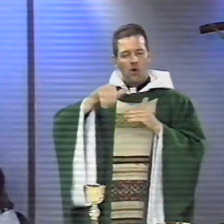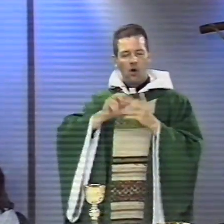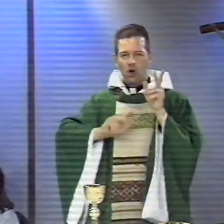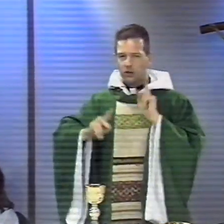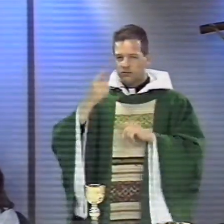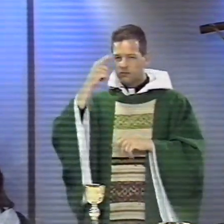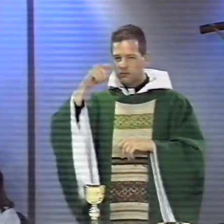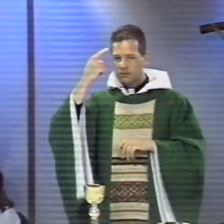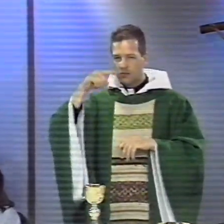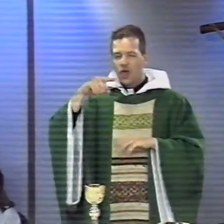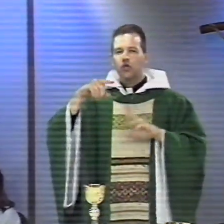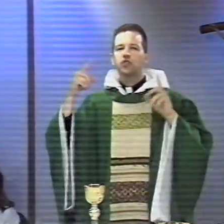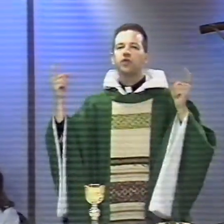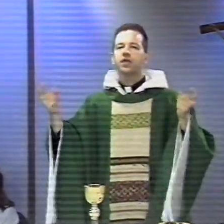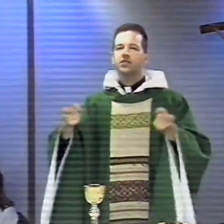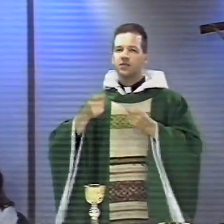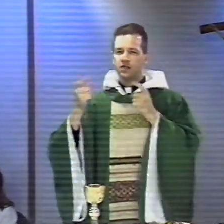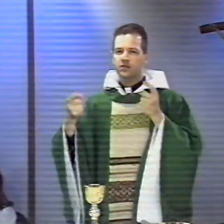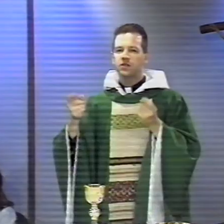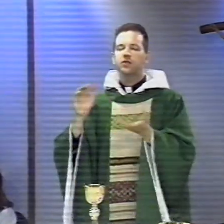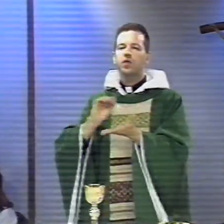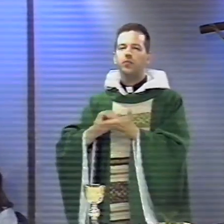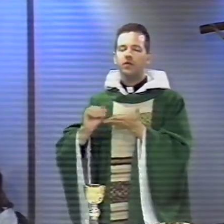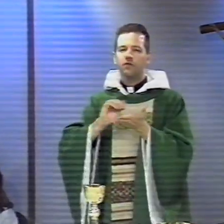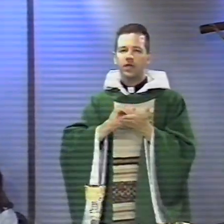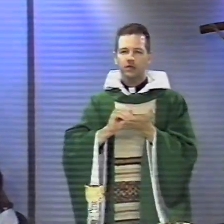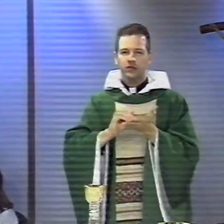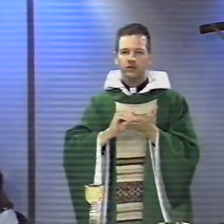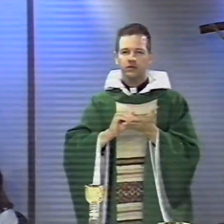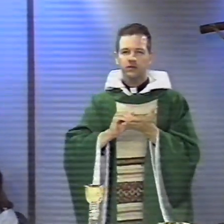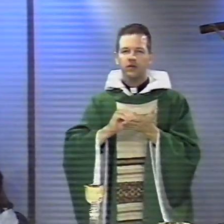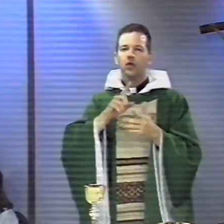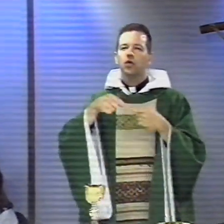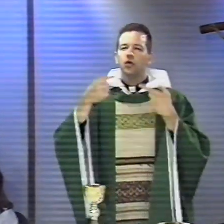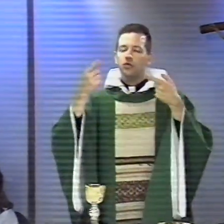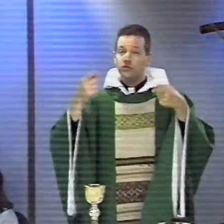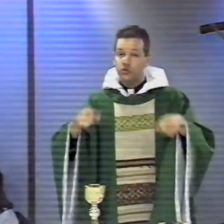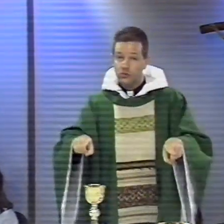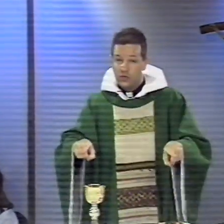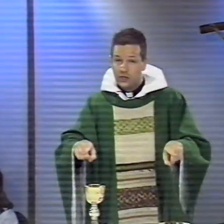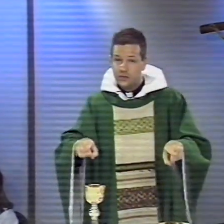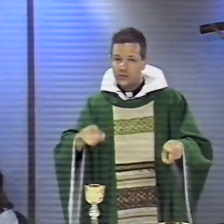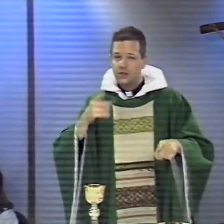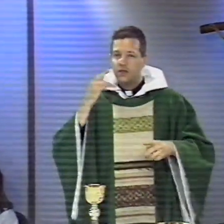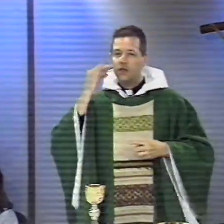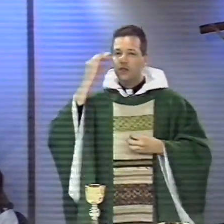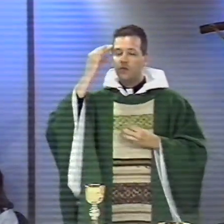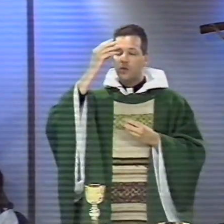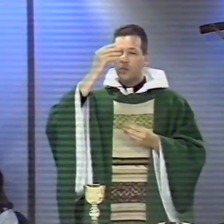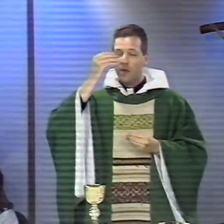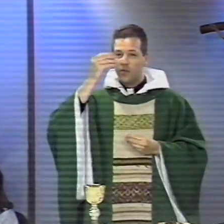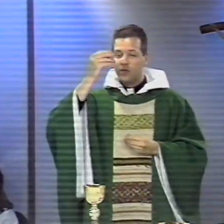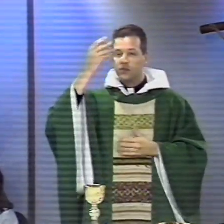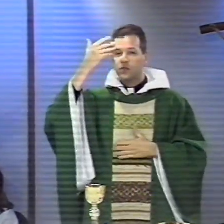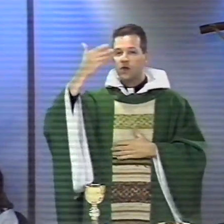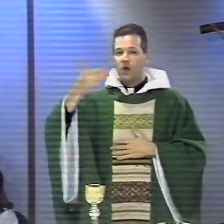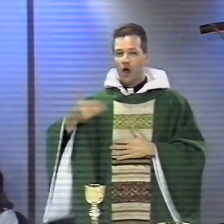all, so that sins may be forgiven. Do this in remembrance of